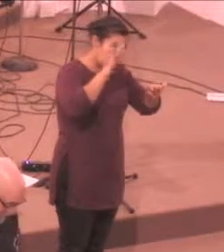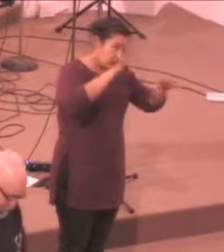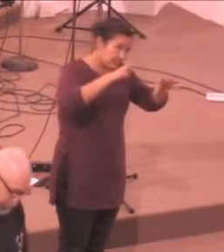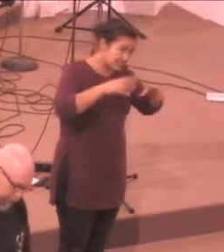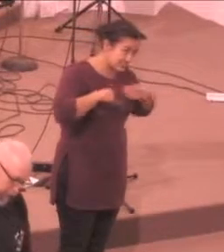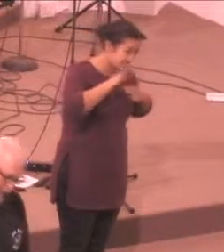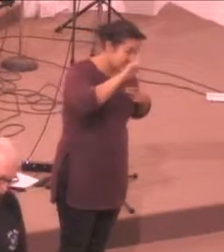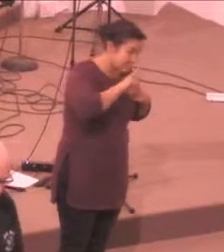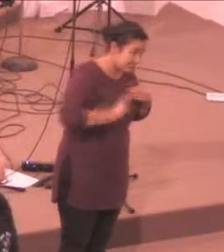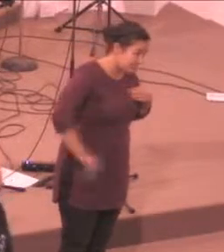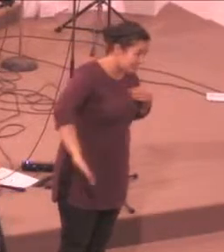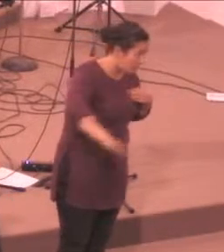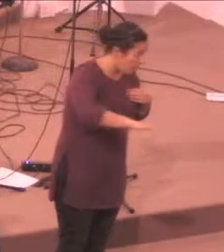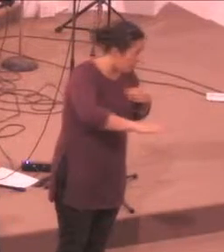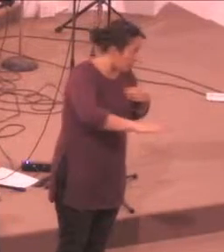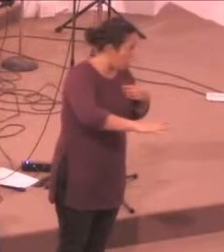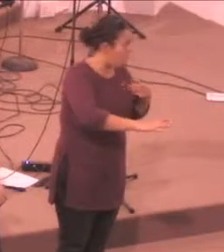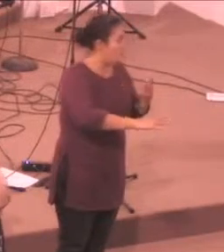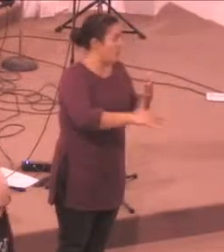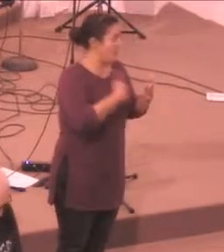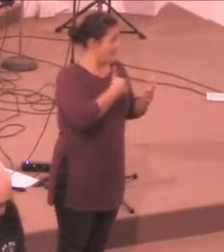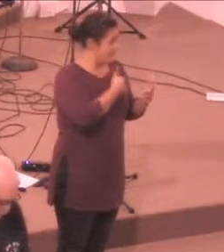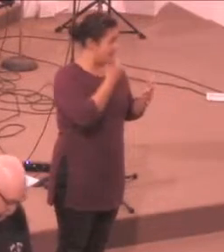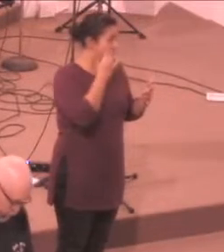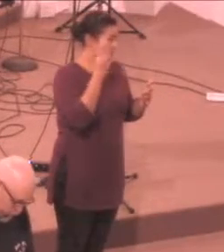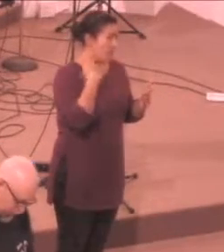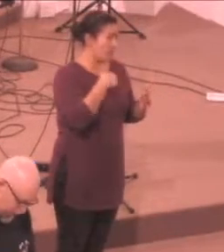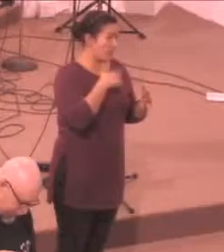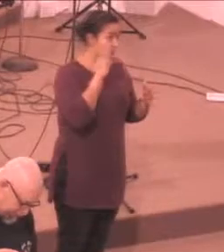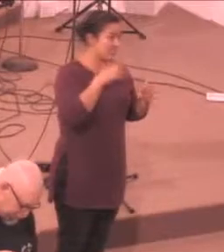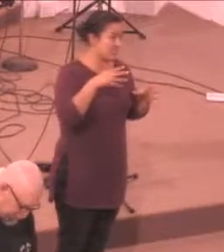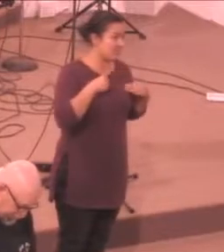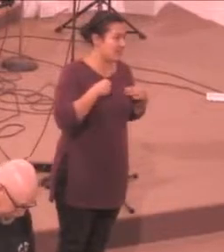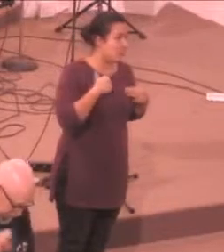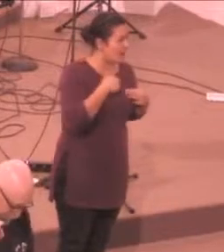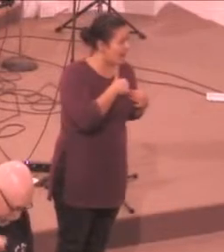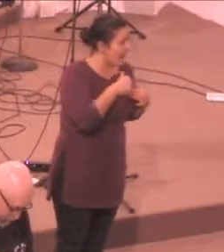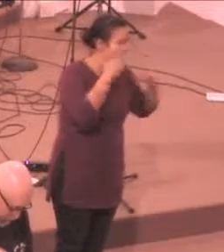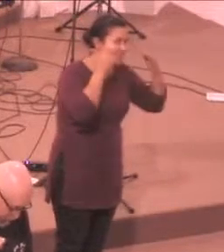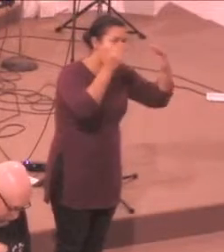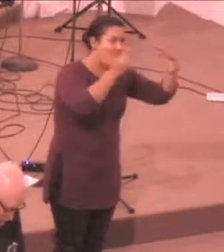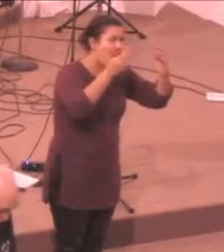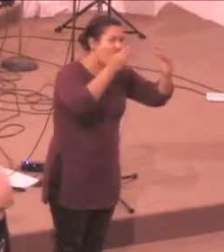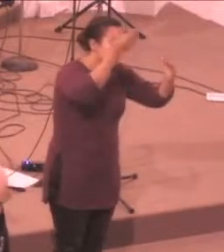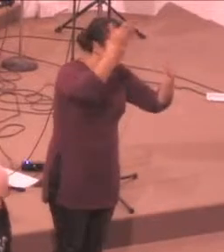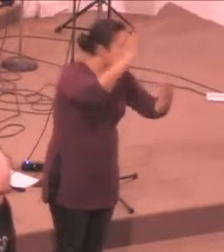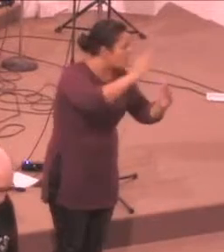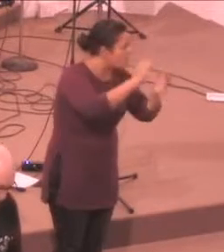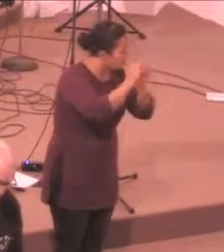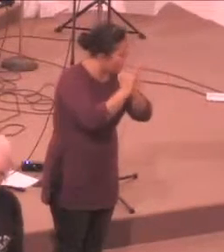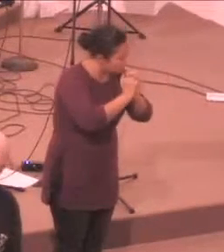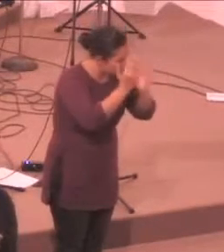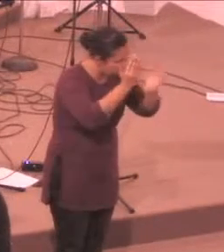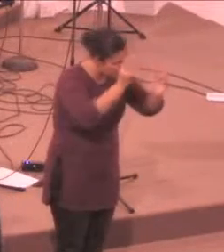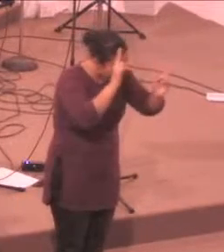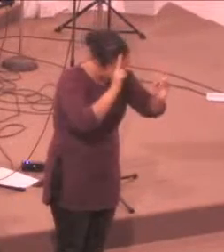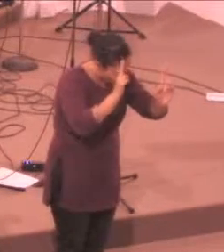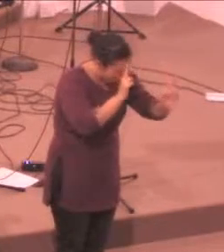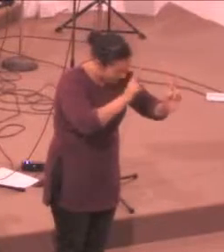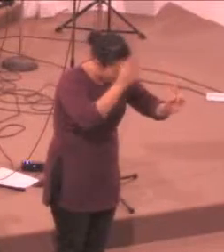Let us be thankful and so worship God acceptably with reverence and awe, for our God is